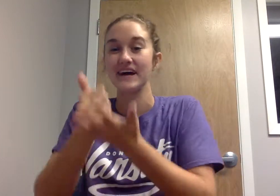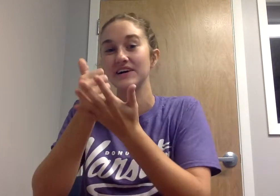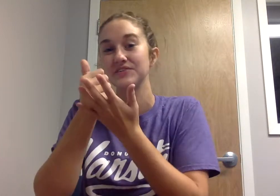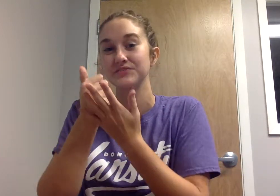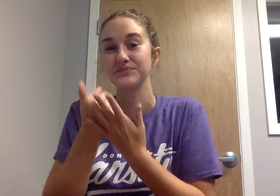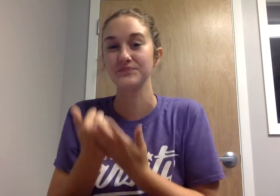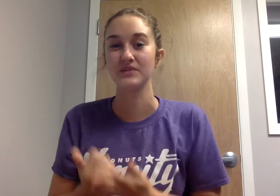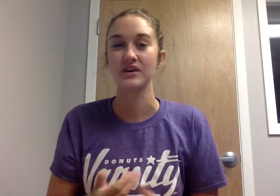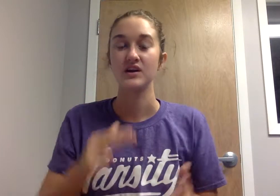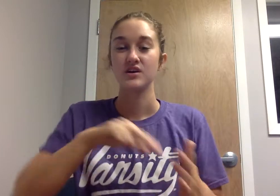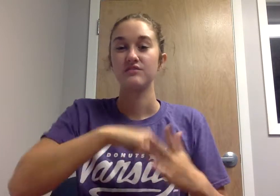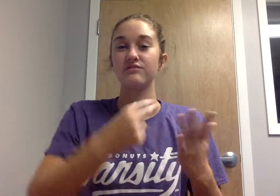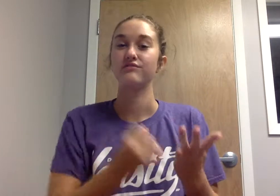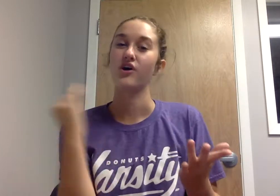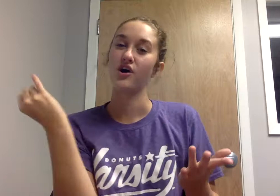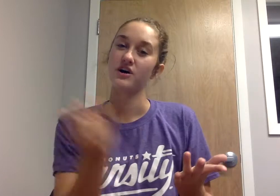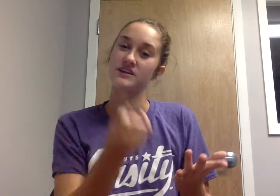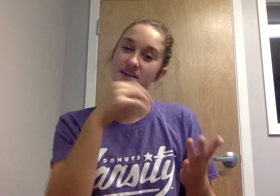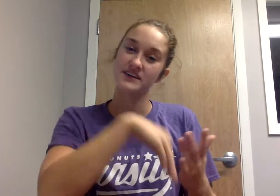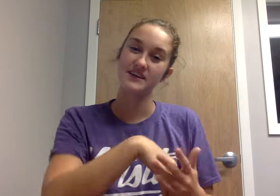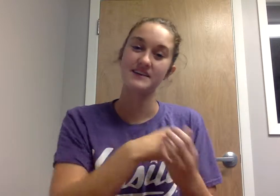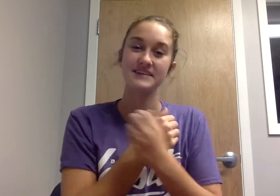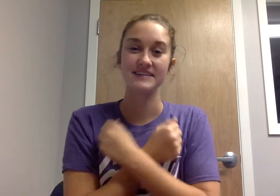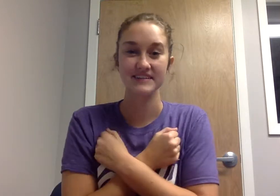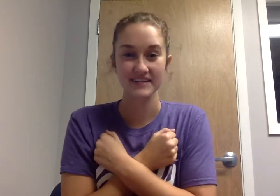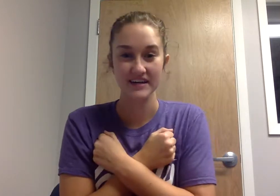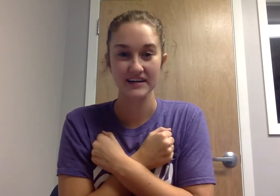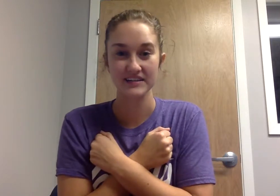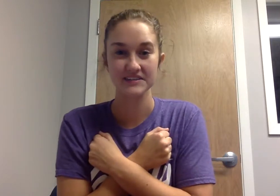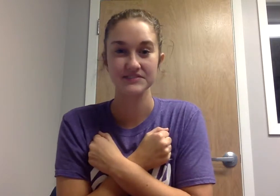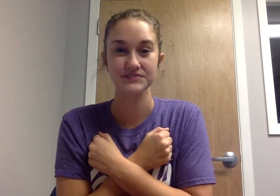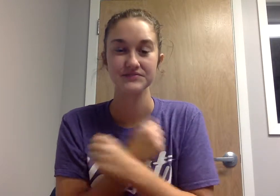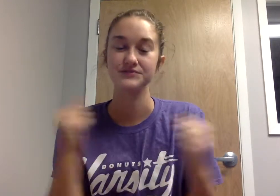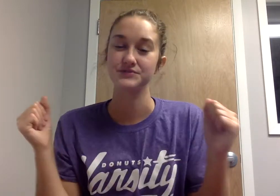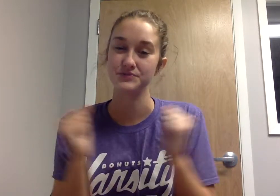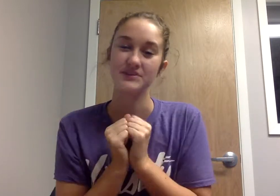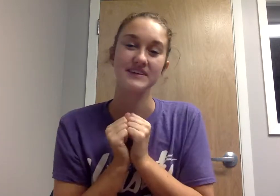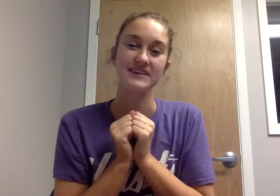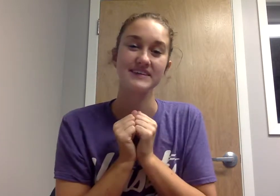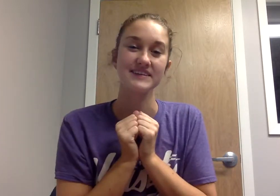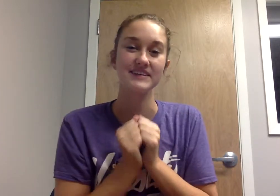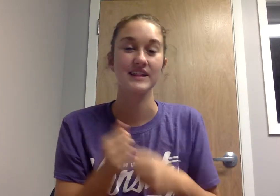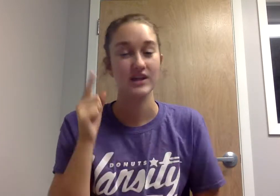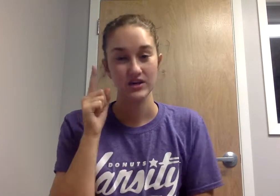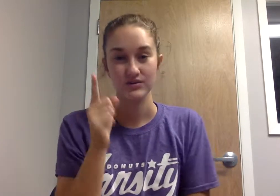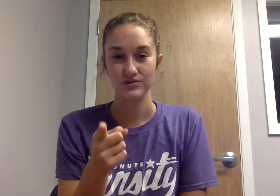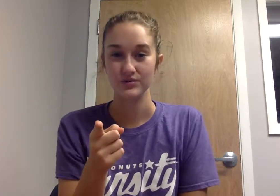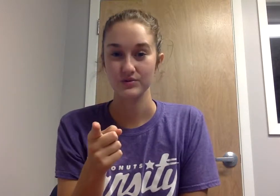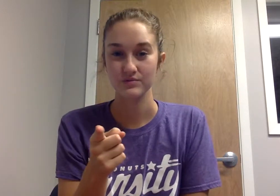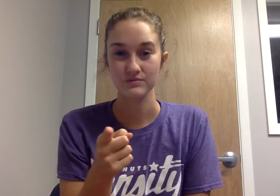help falling in love with you.